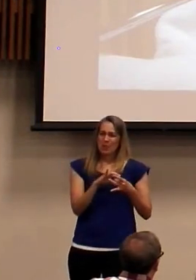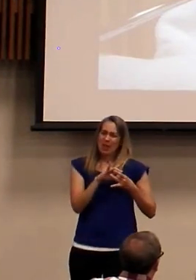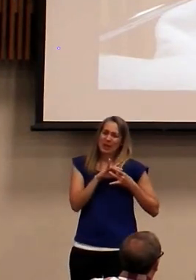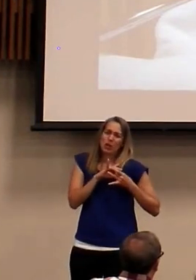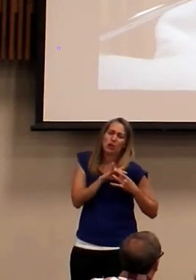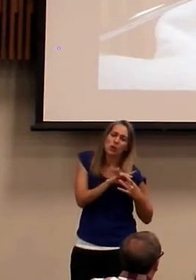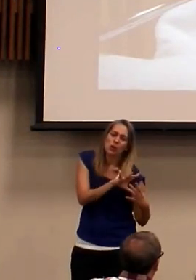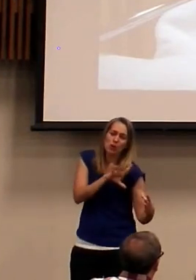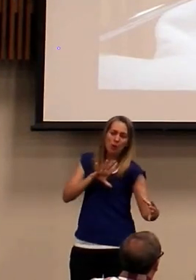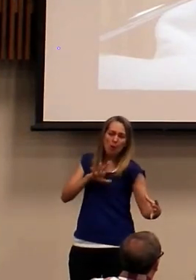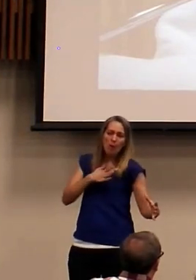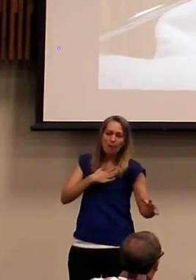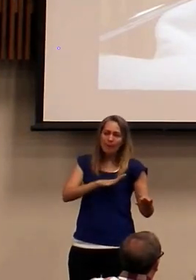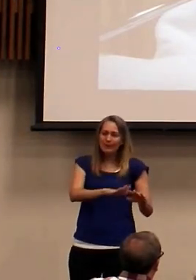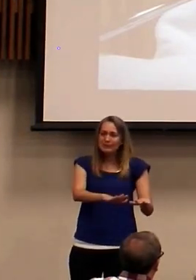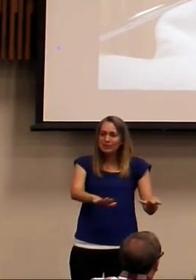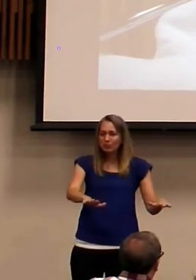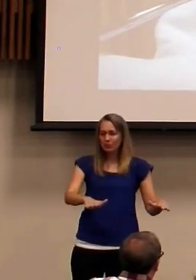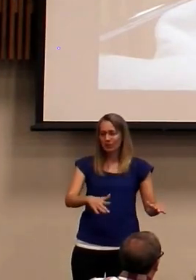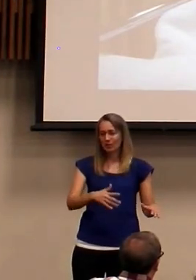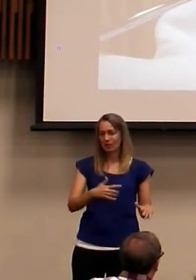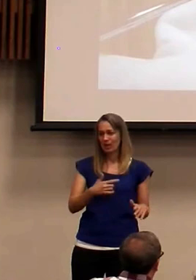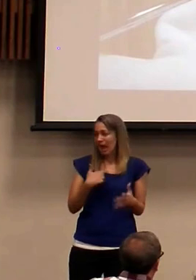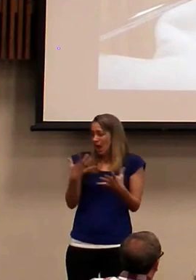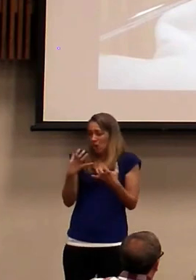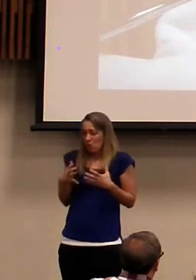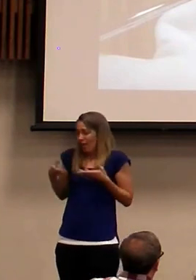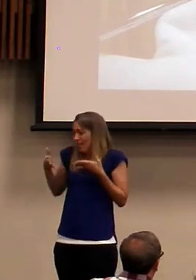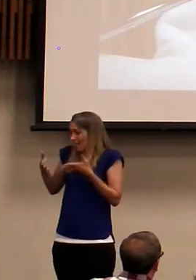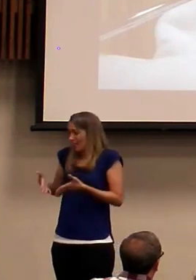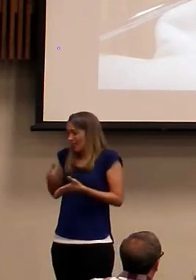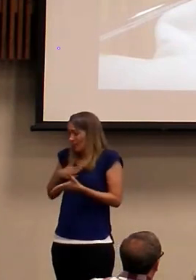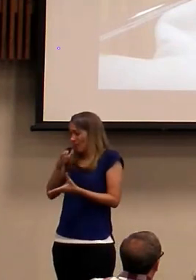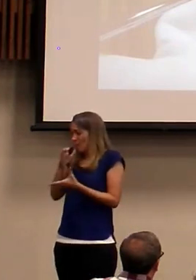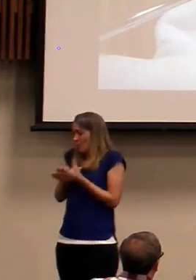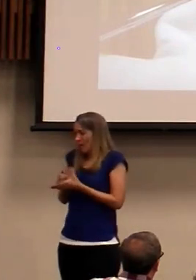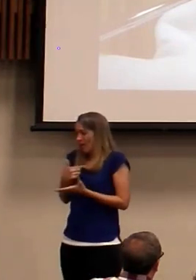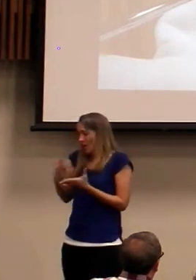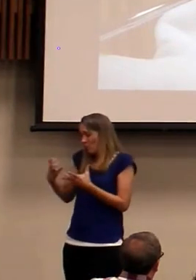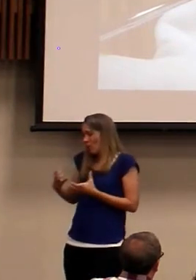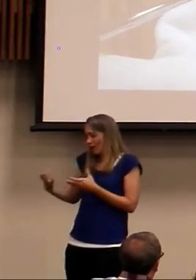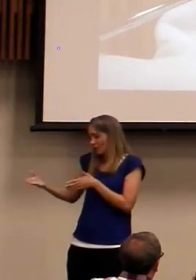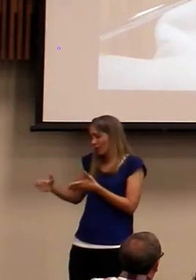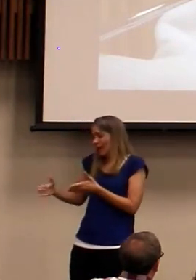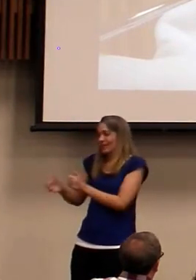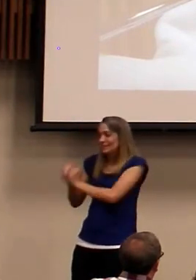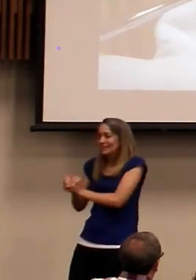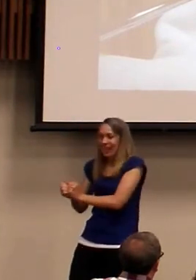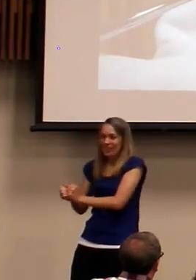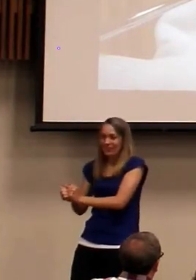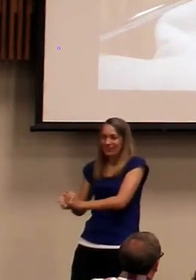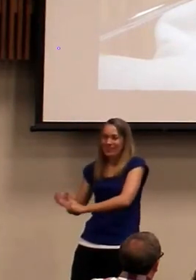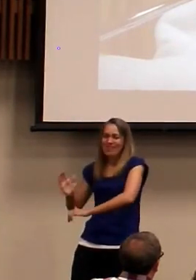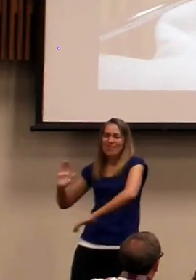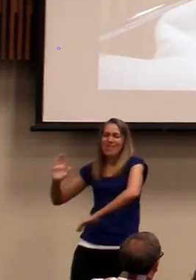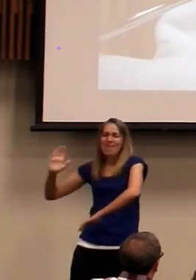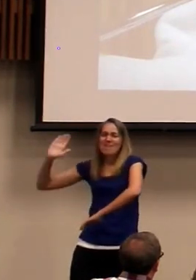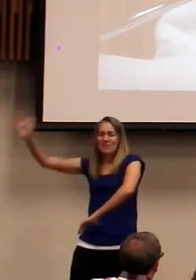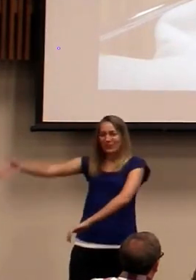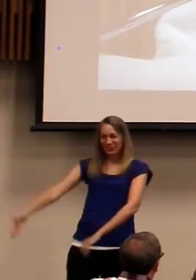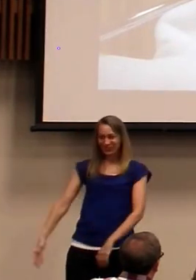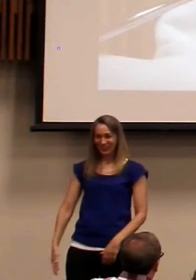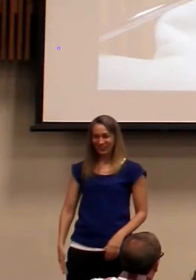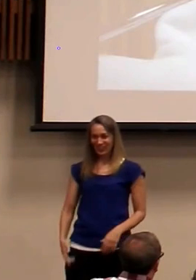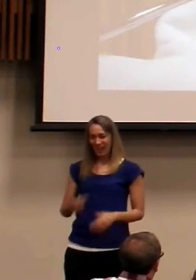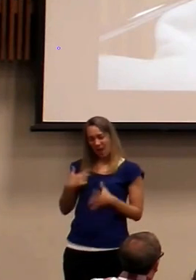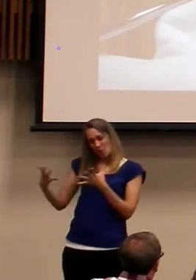that. I never want to leave my wife. I want us to die in the same instant, a long time from now. But I want